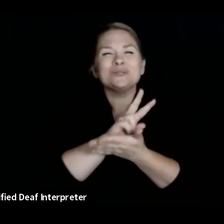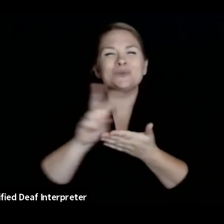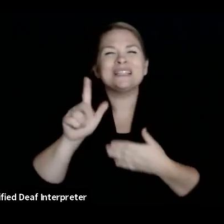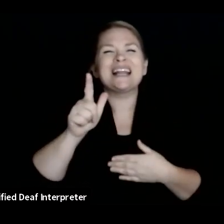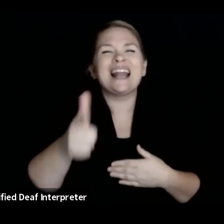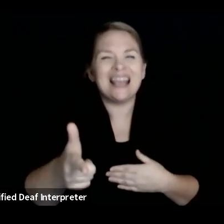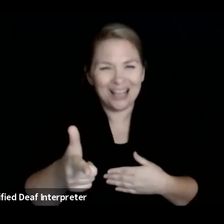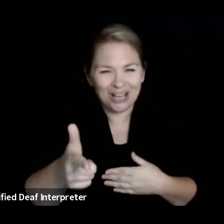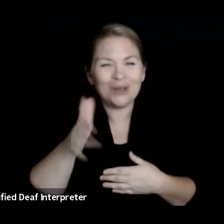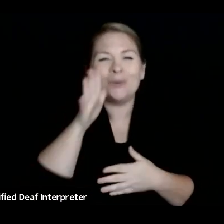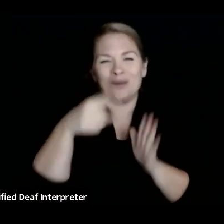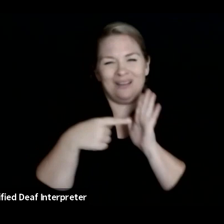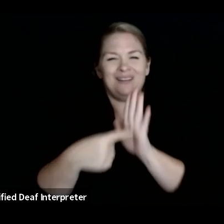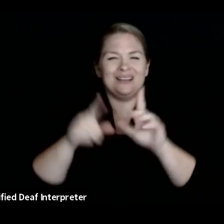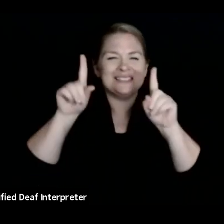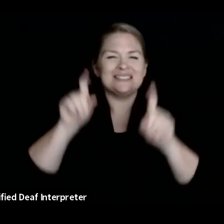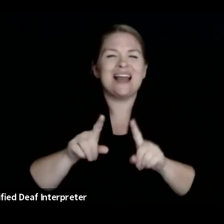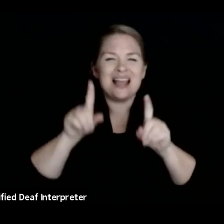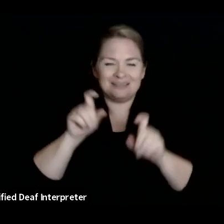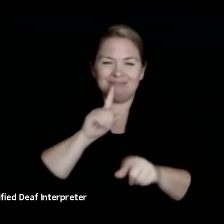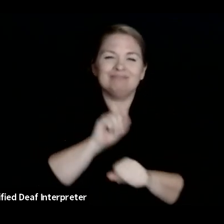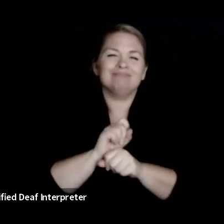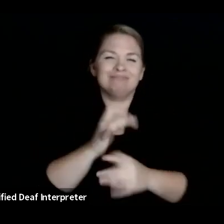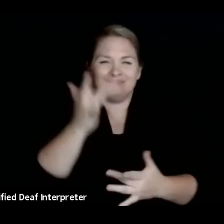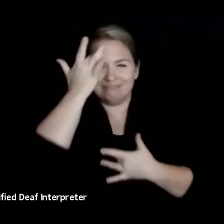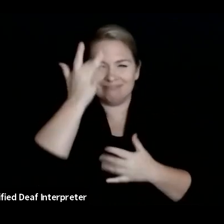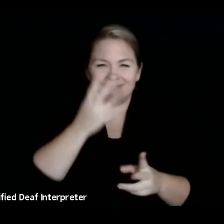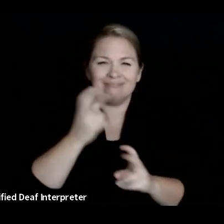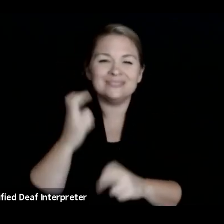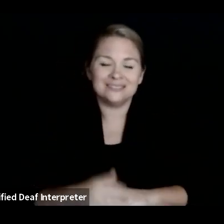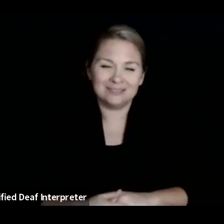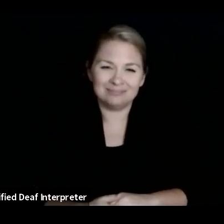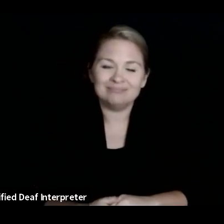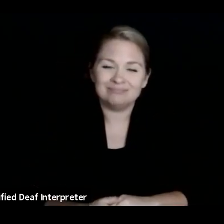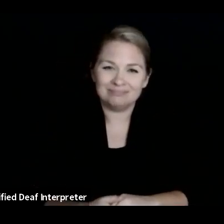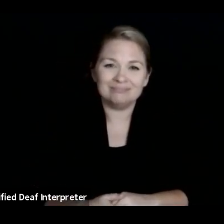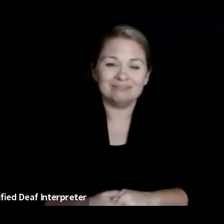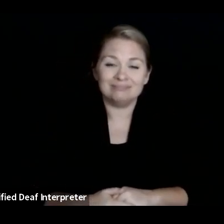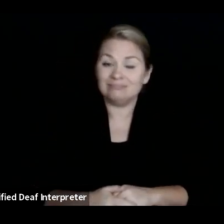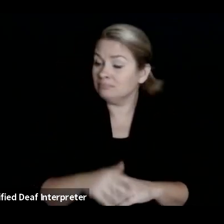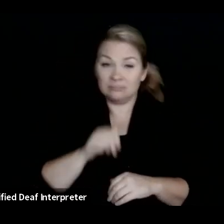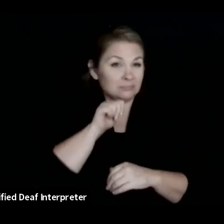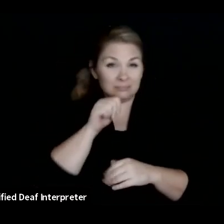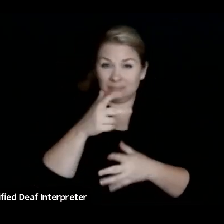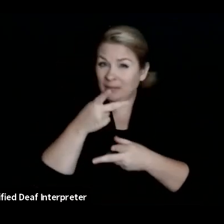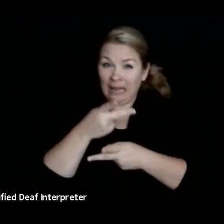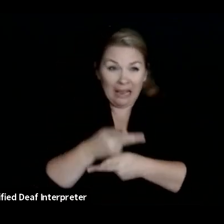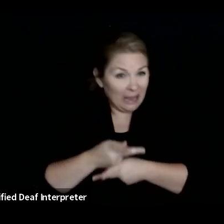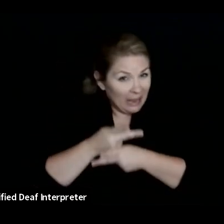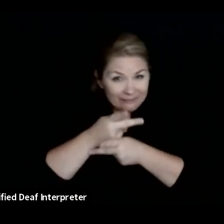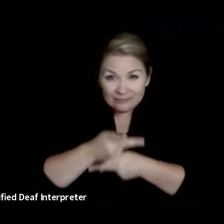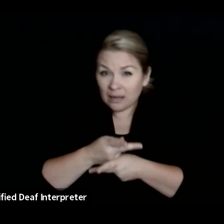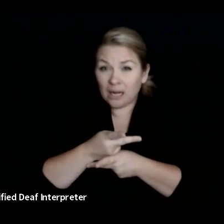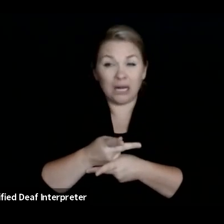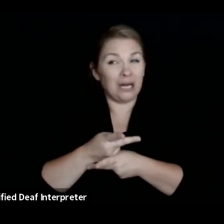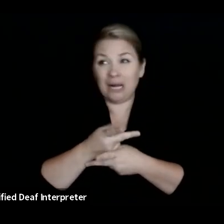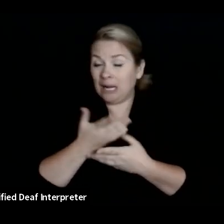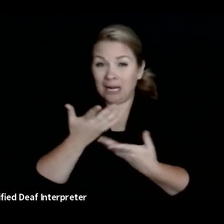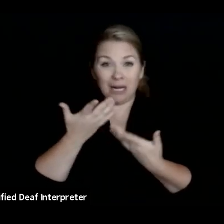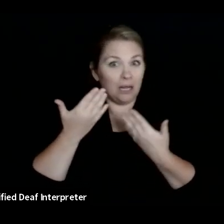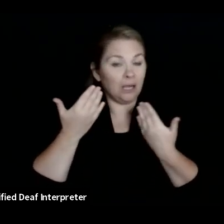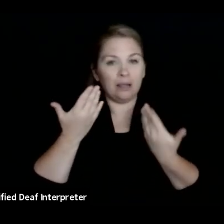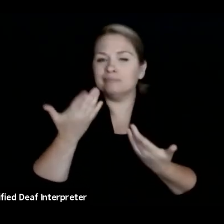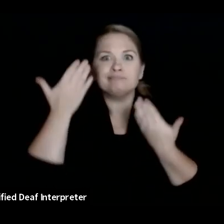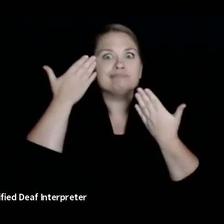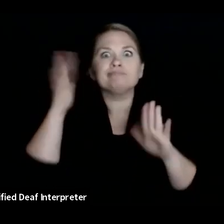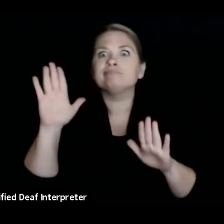to limit spread, we will end up like those states that didn't see the COVID train before it ran them over.